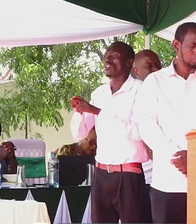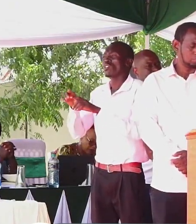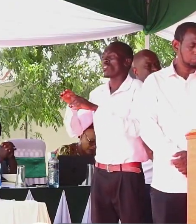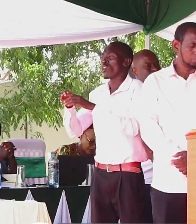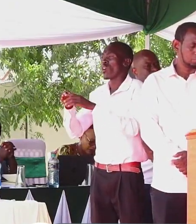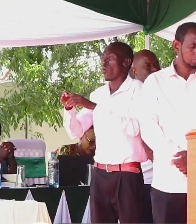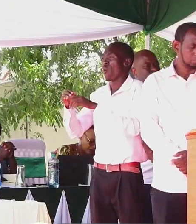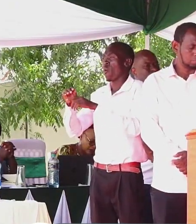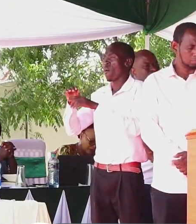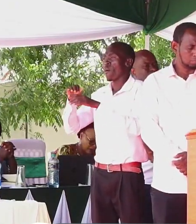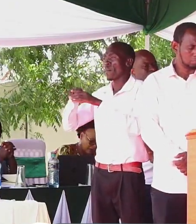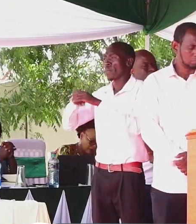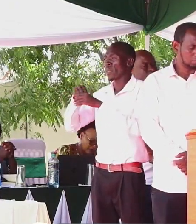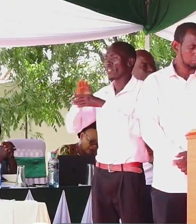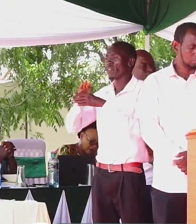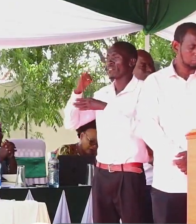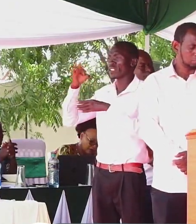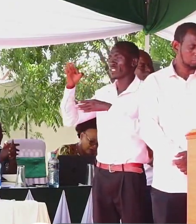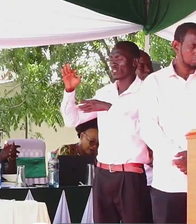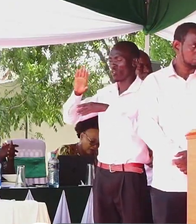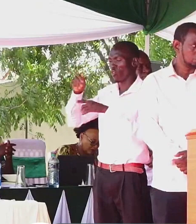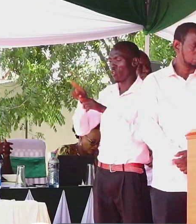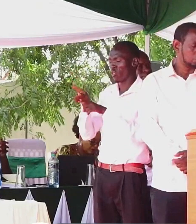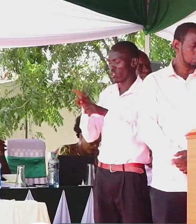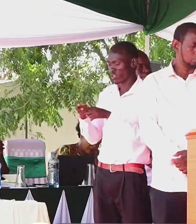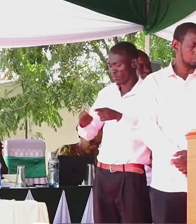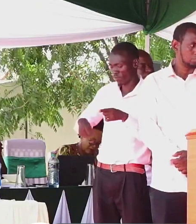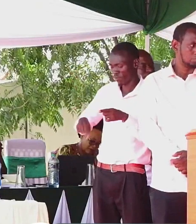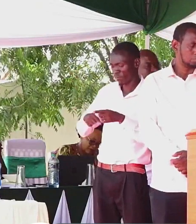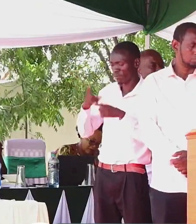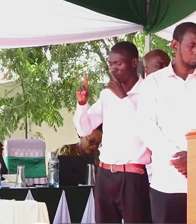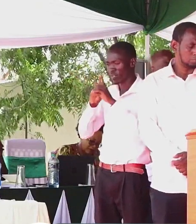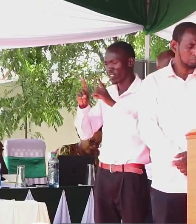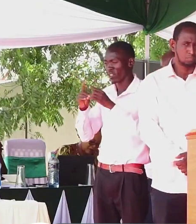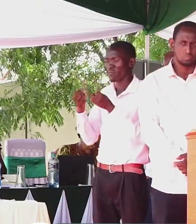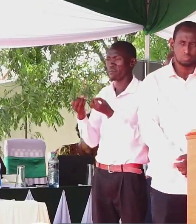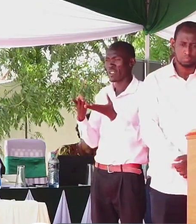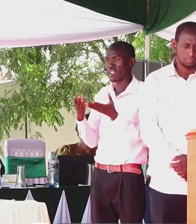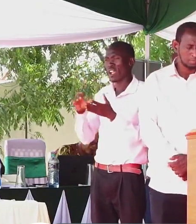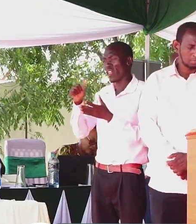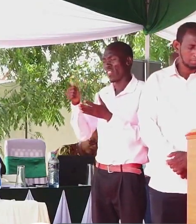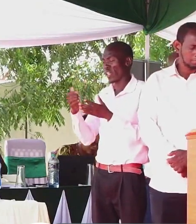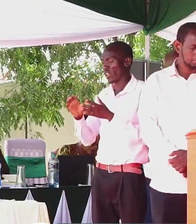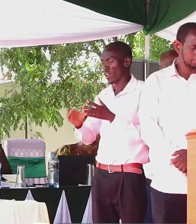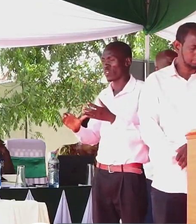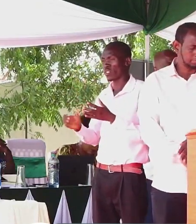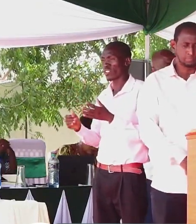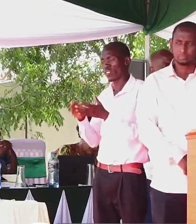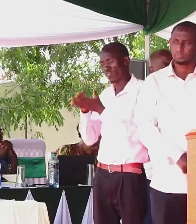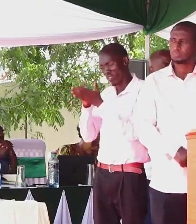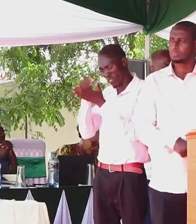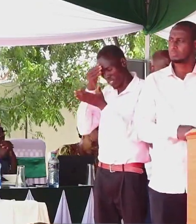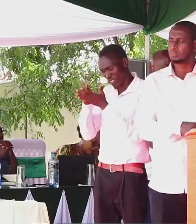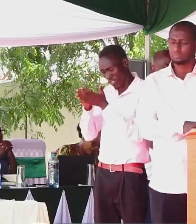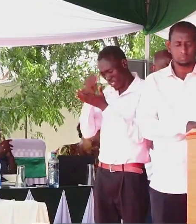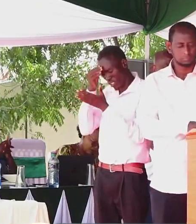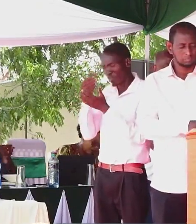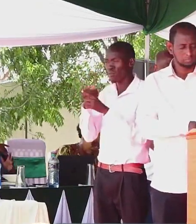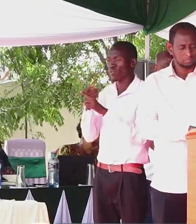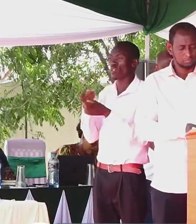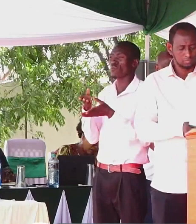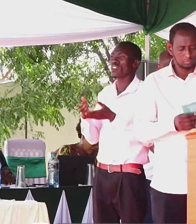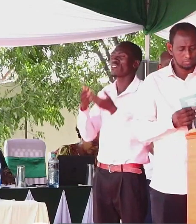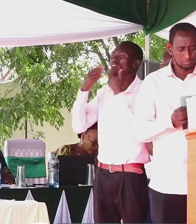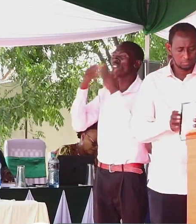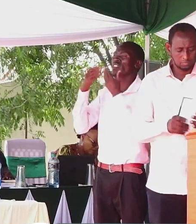is something we are thinking because of the discussions that were going on here and many other counties. We have learned a lot of things from here. Thank you